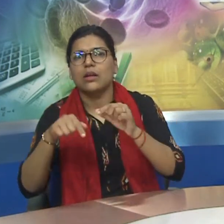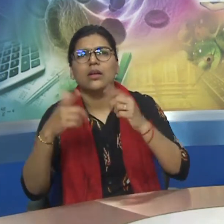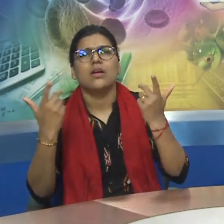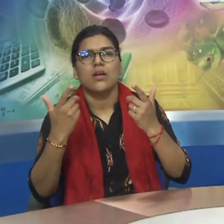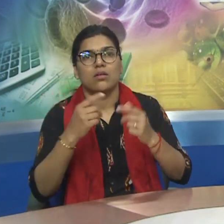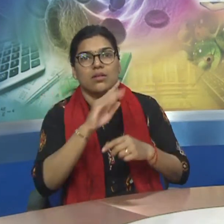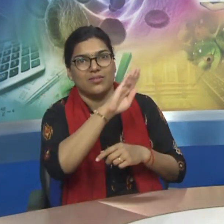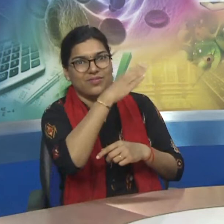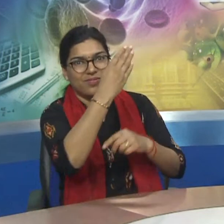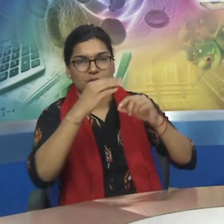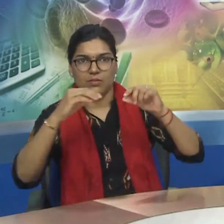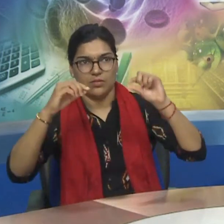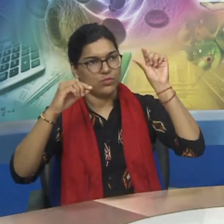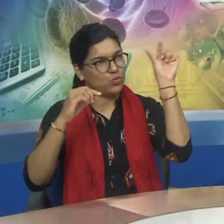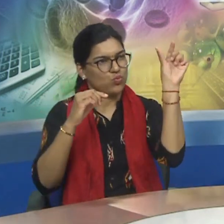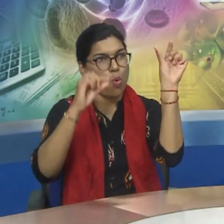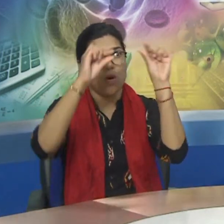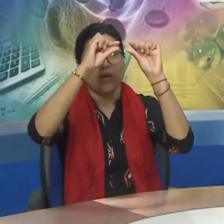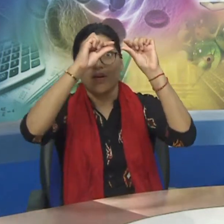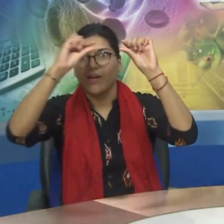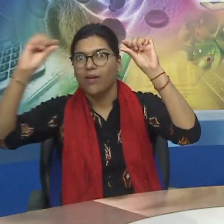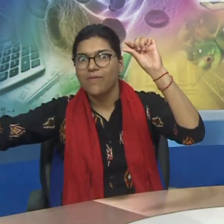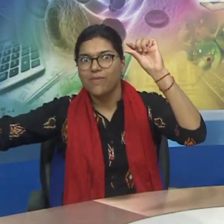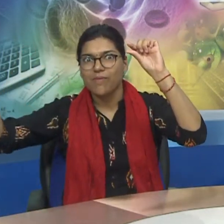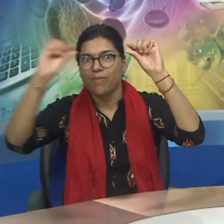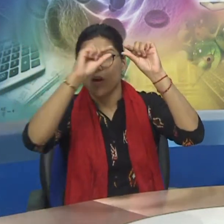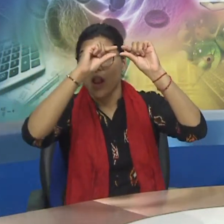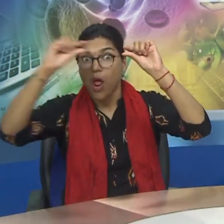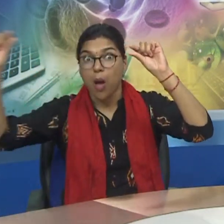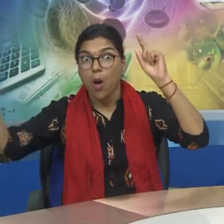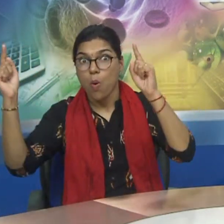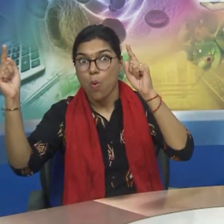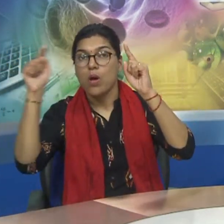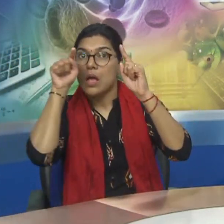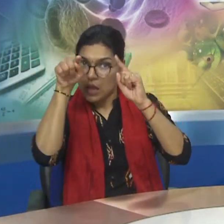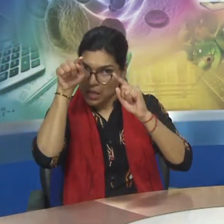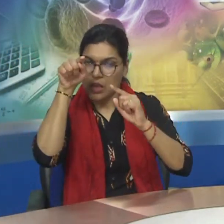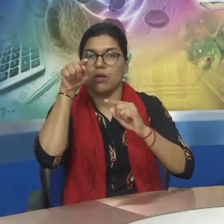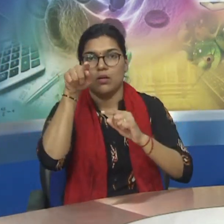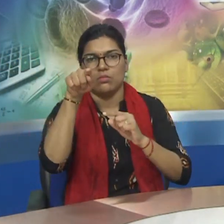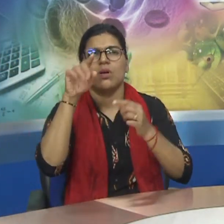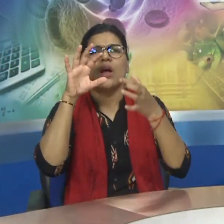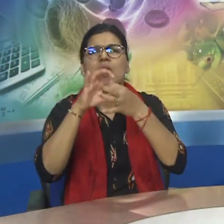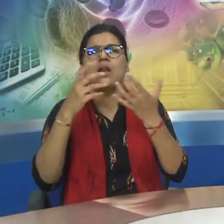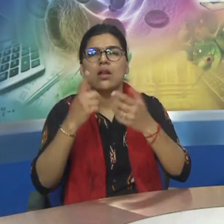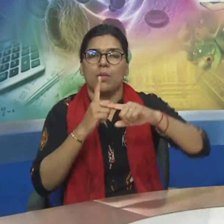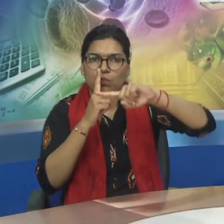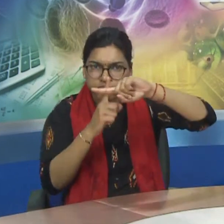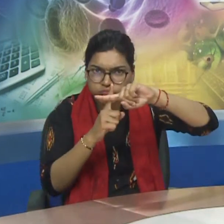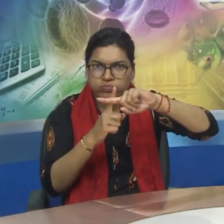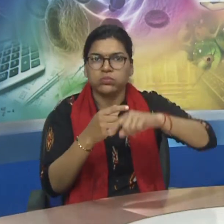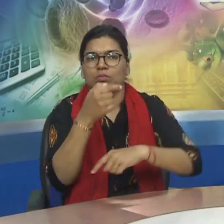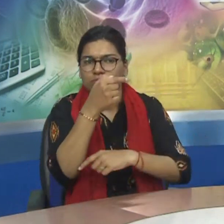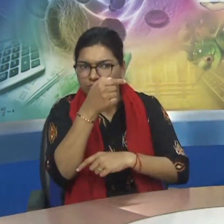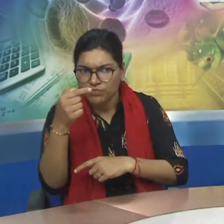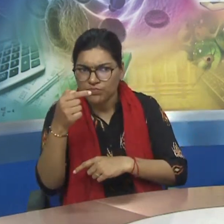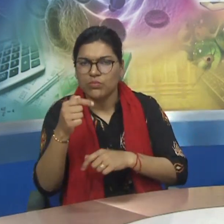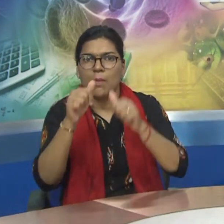The second box, you can see that red color, number 2 is written.